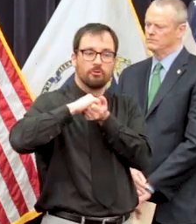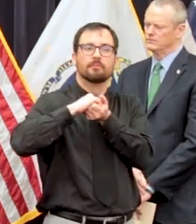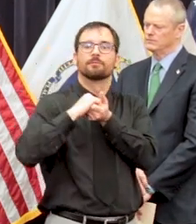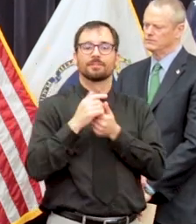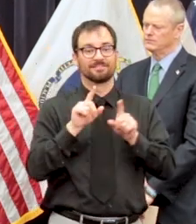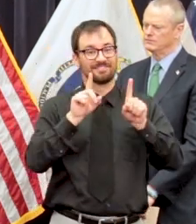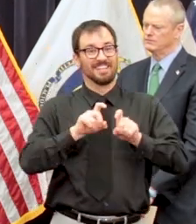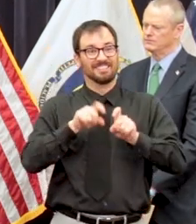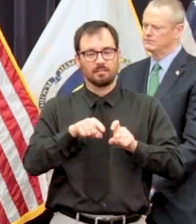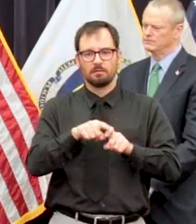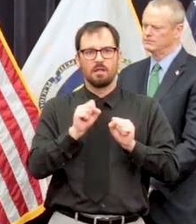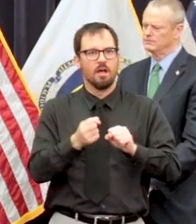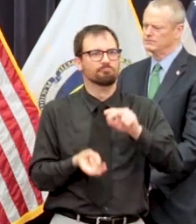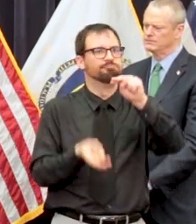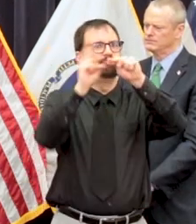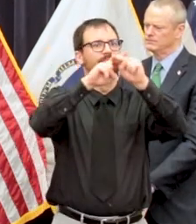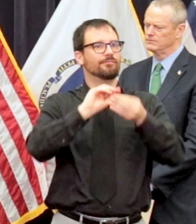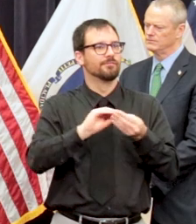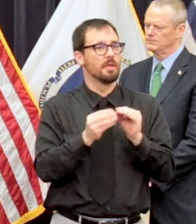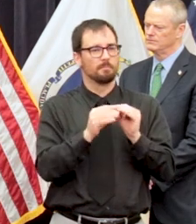the Commonwealth.